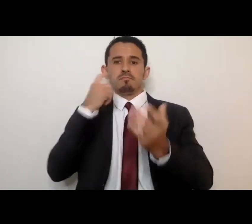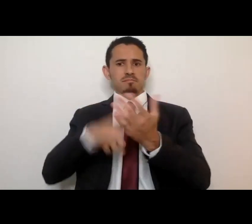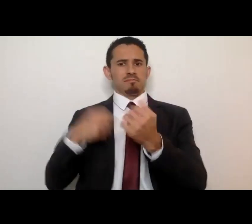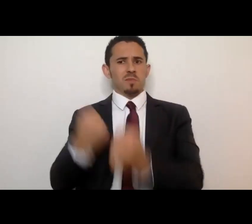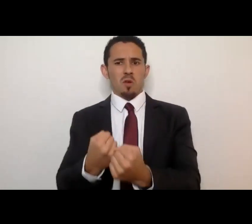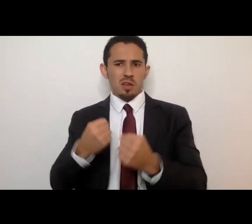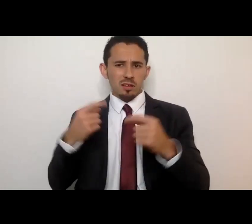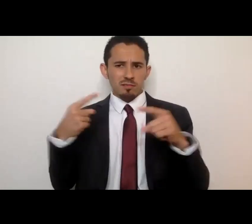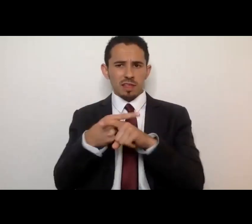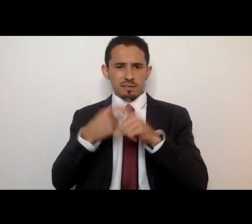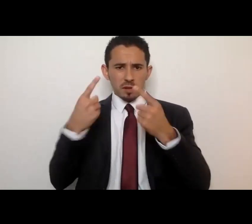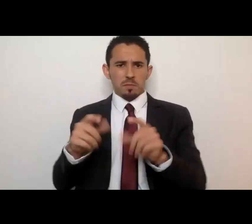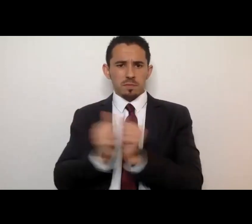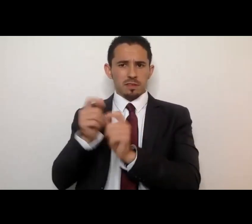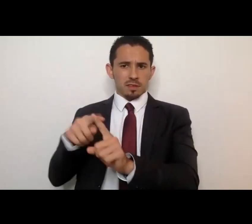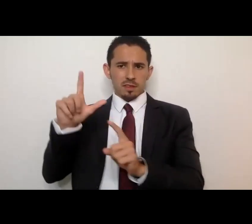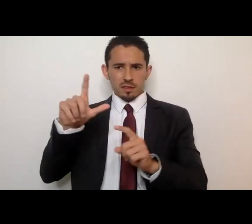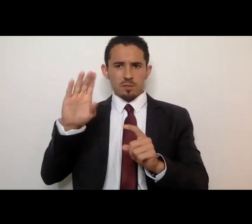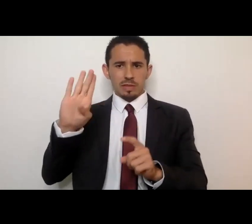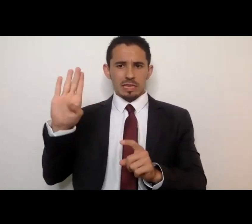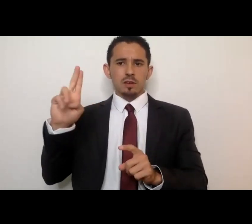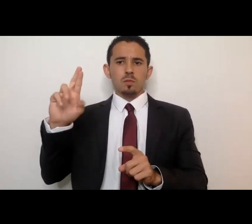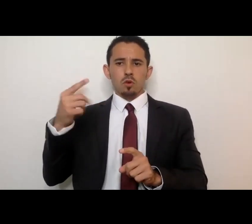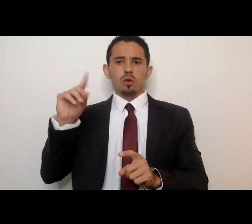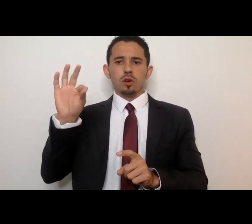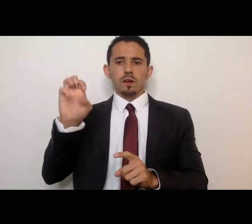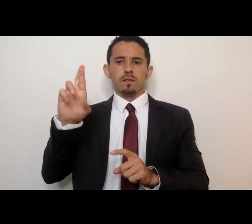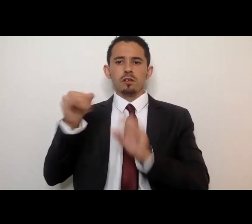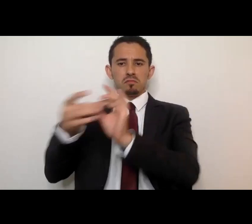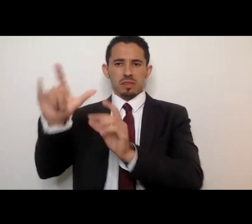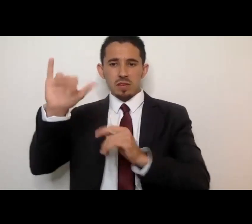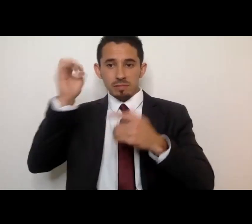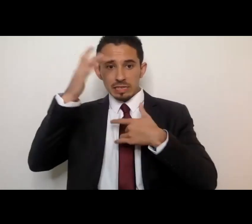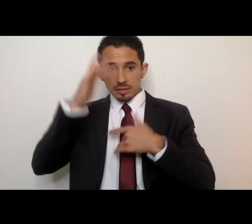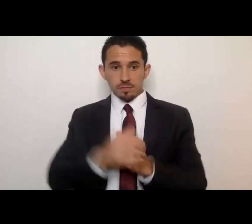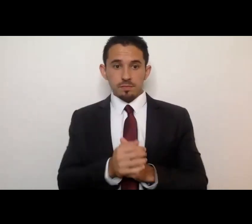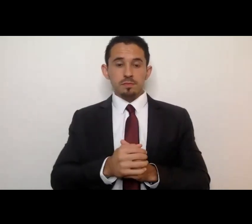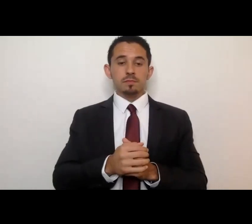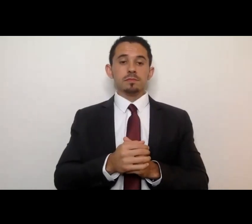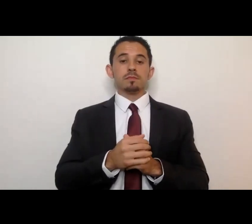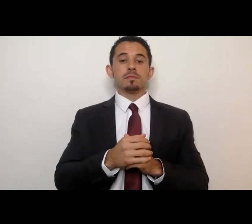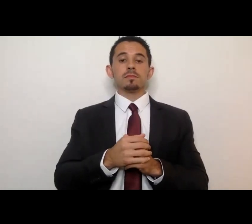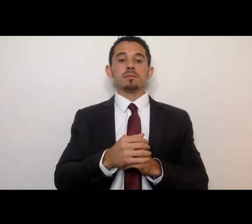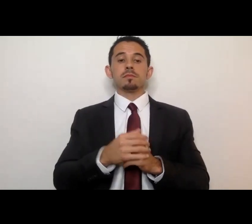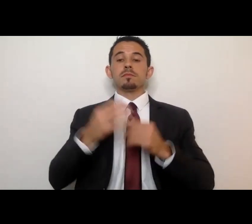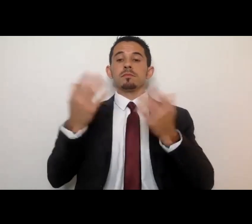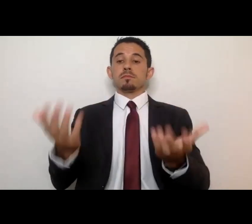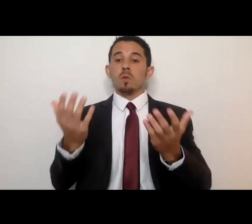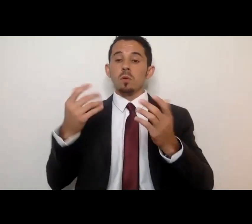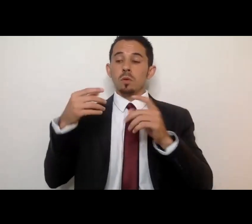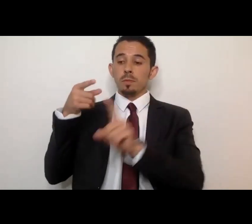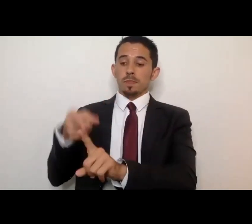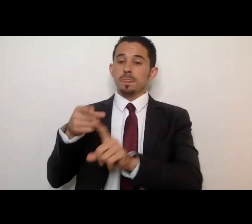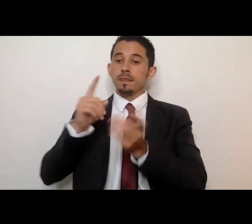then for GCFP, we did see a strong reaction happening with Borrelia burgdorferi pathogen associated with Lyme